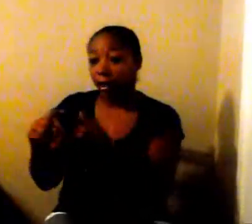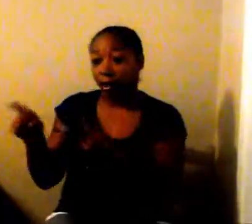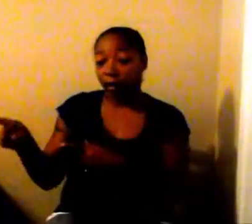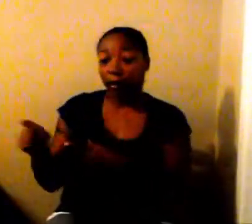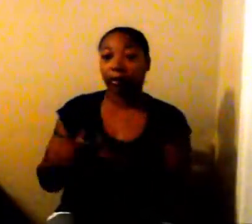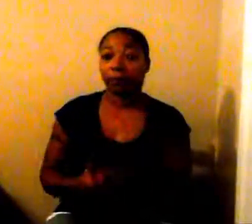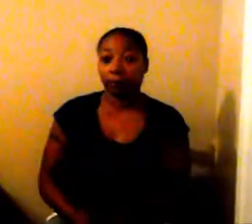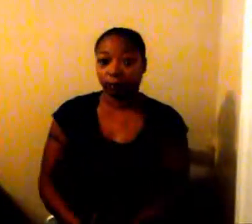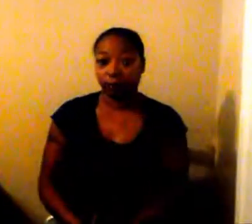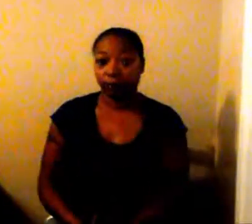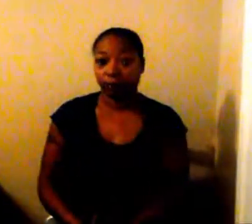her.